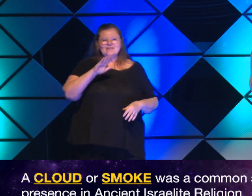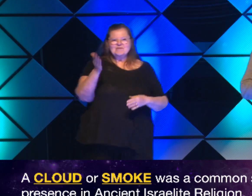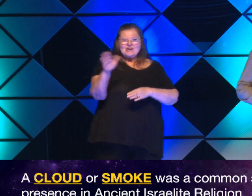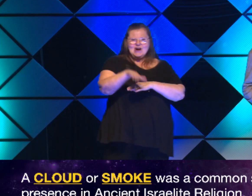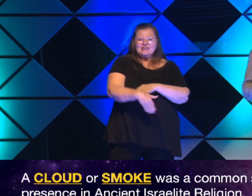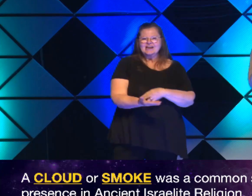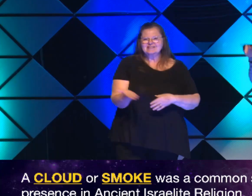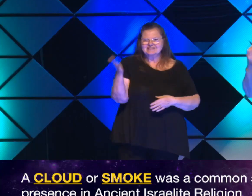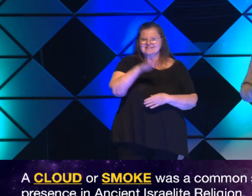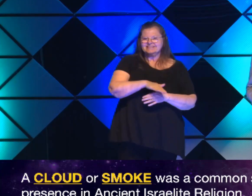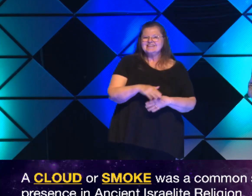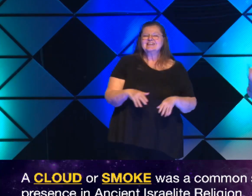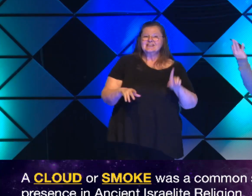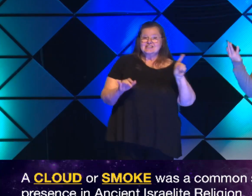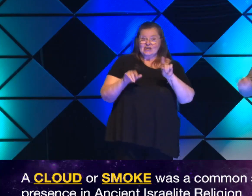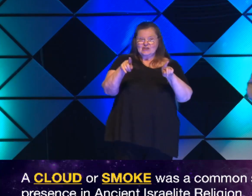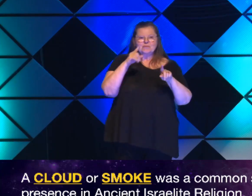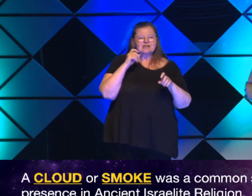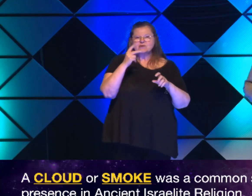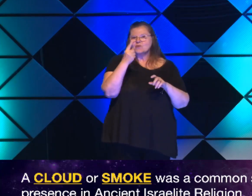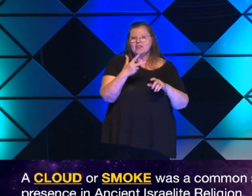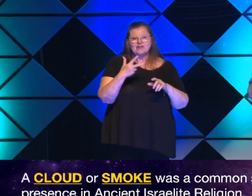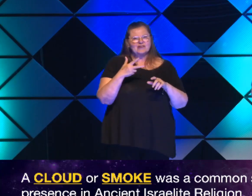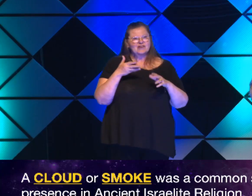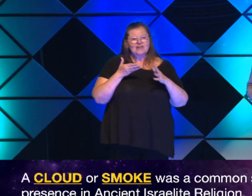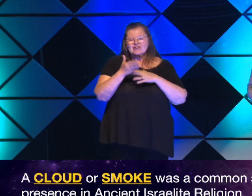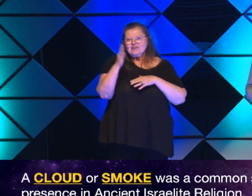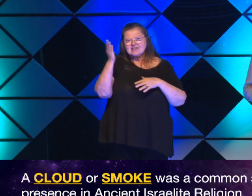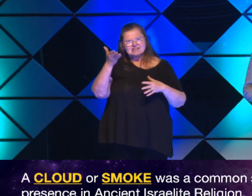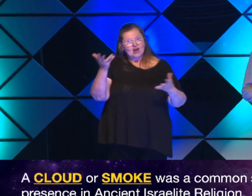night. So will you, because we're not even a third of the way through this talk.